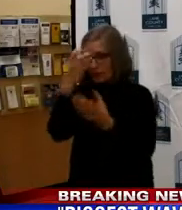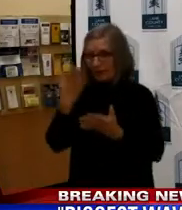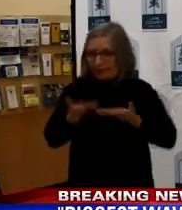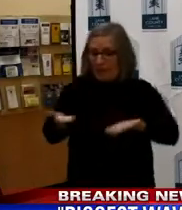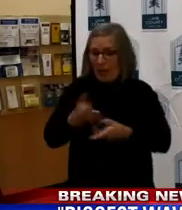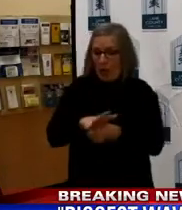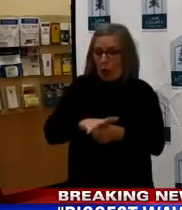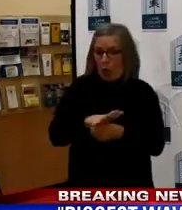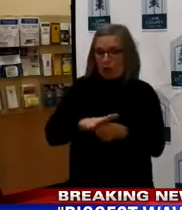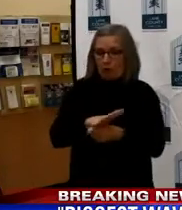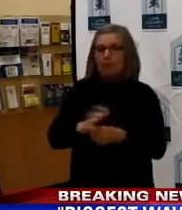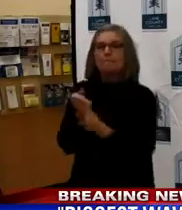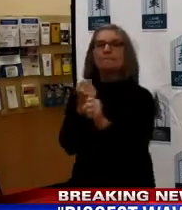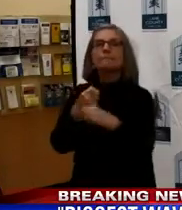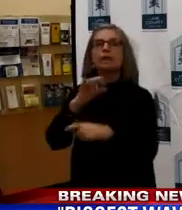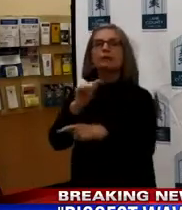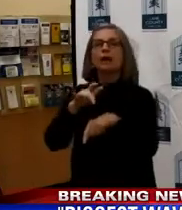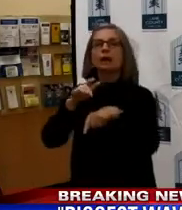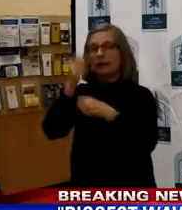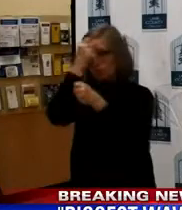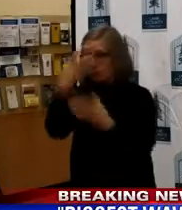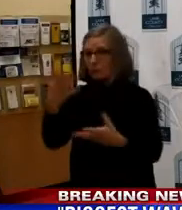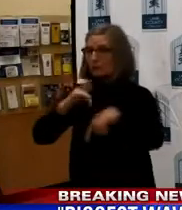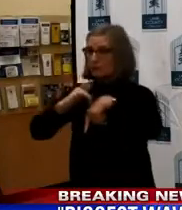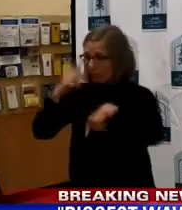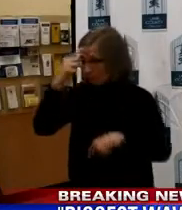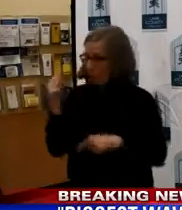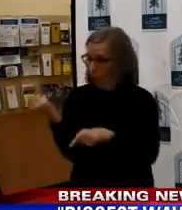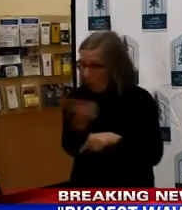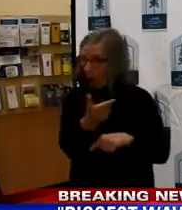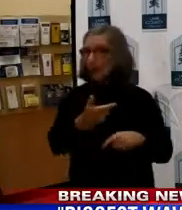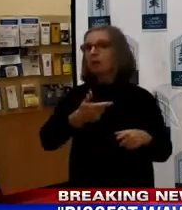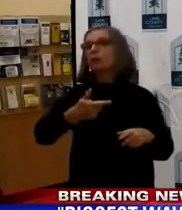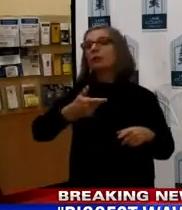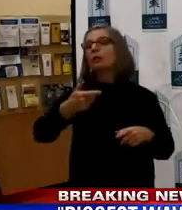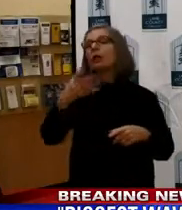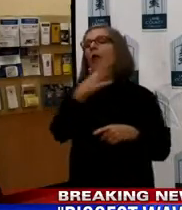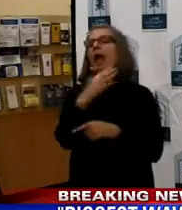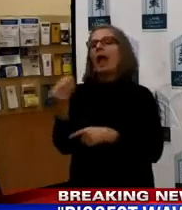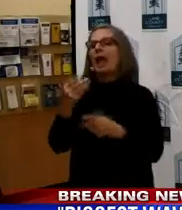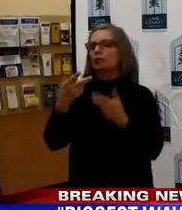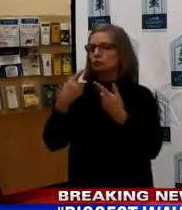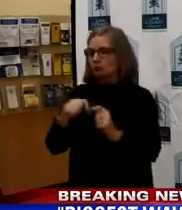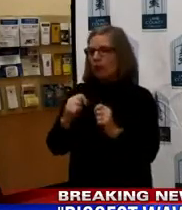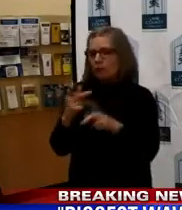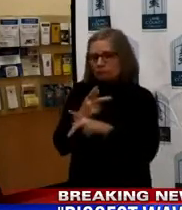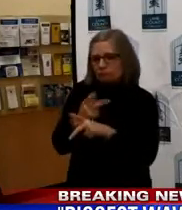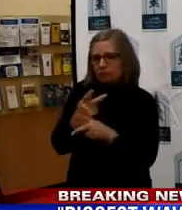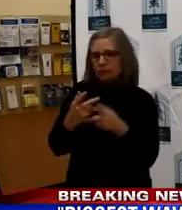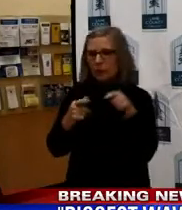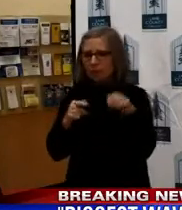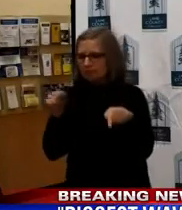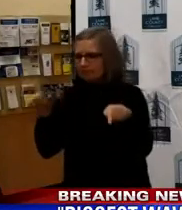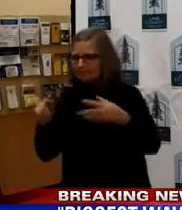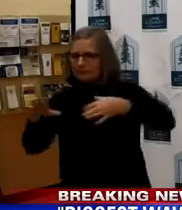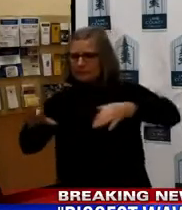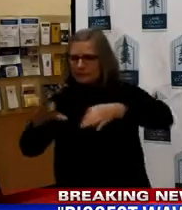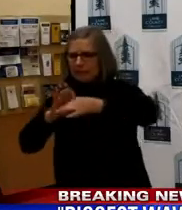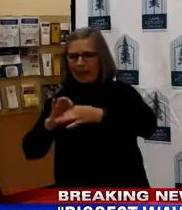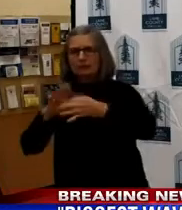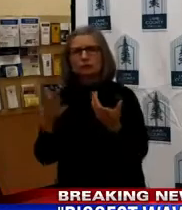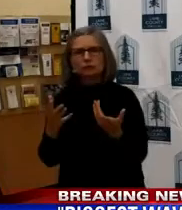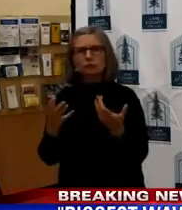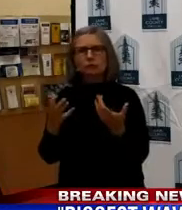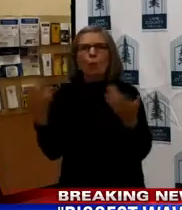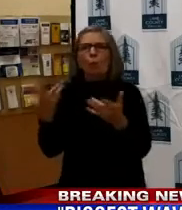greatest capacity we possibly can, and then also start to connect the dots on some of the implications. So we will be looking into more